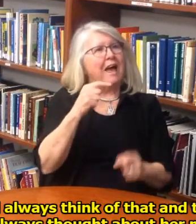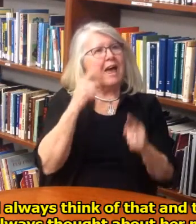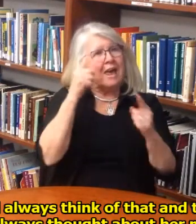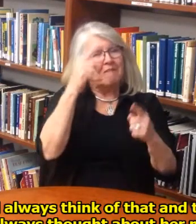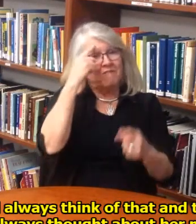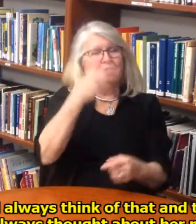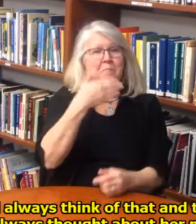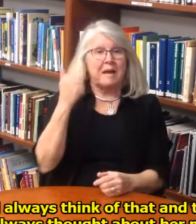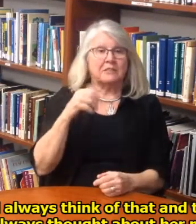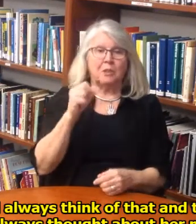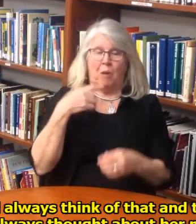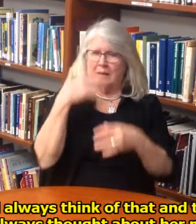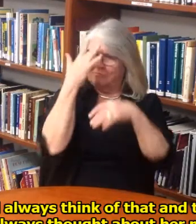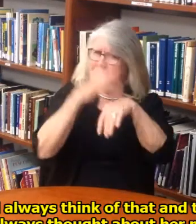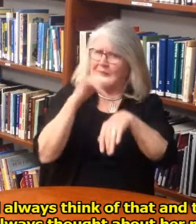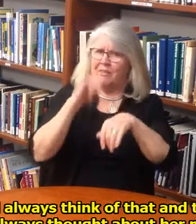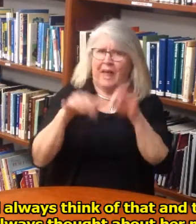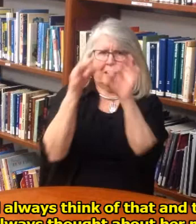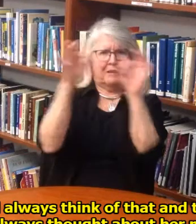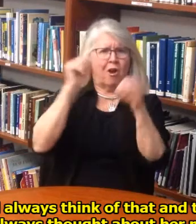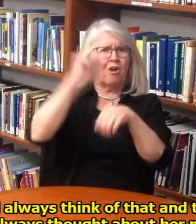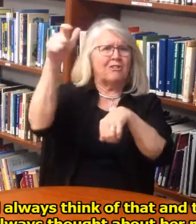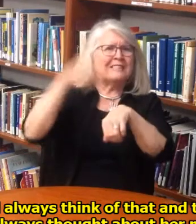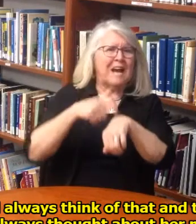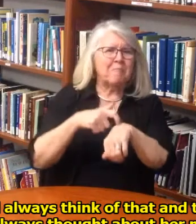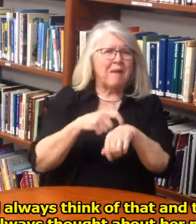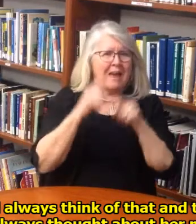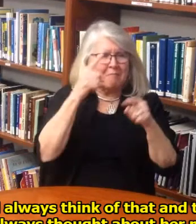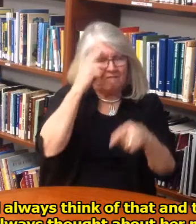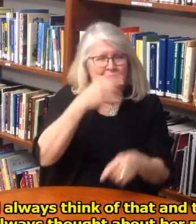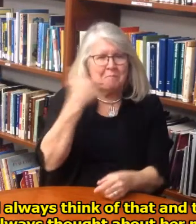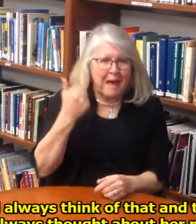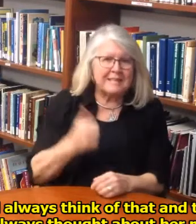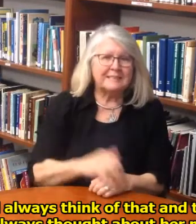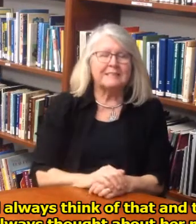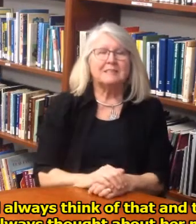always think of that and try to live by that. I always thought about her motto.